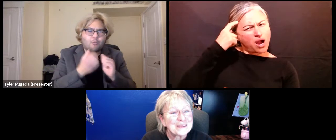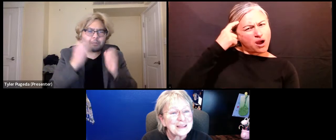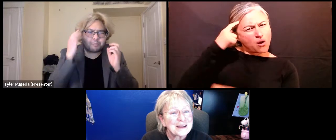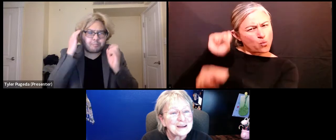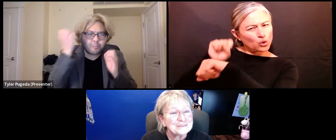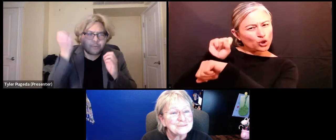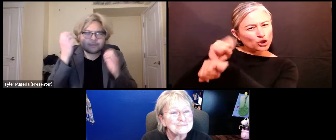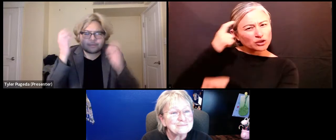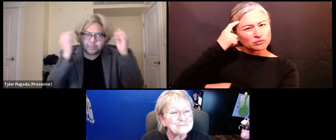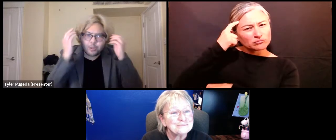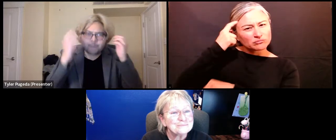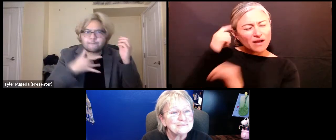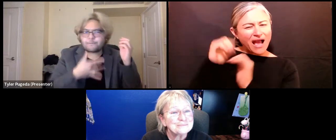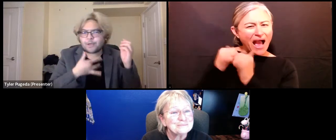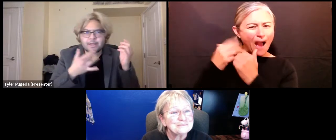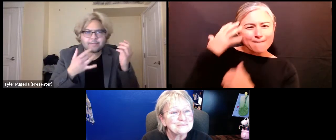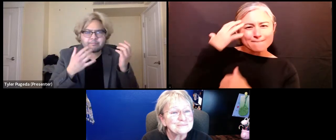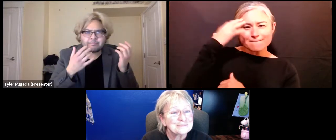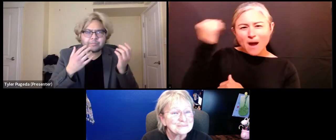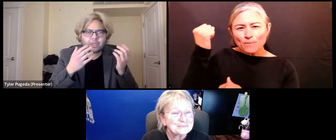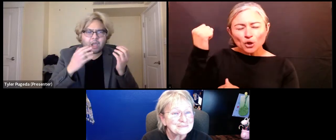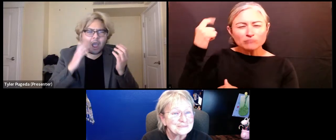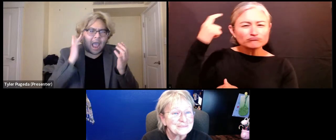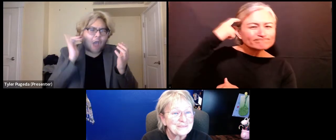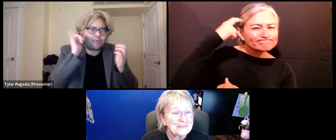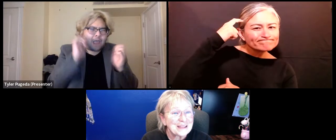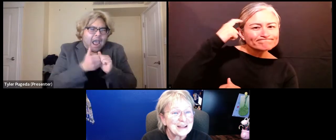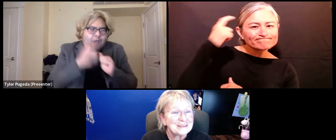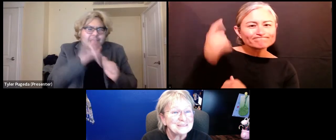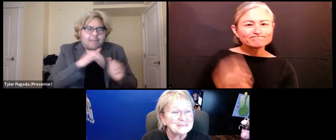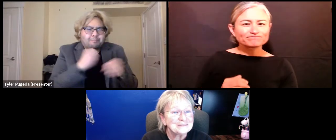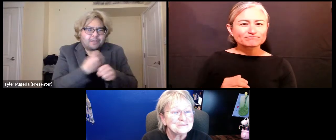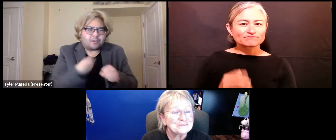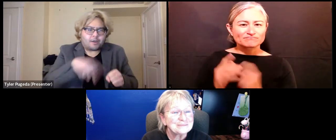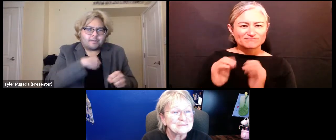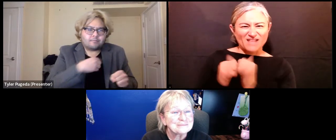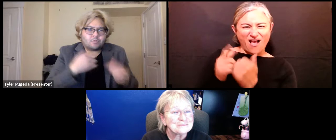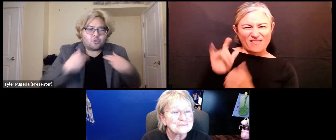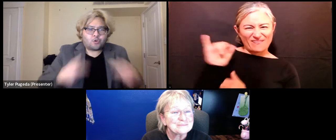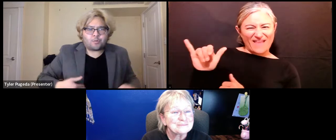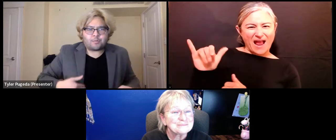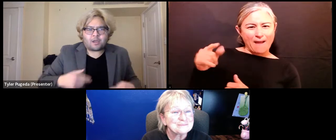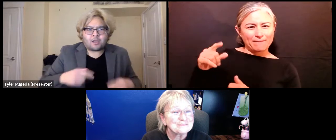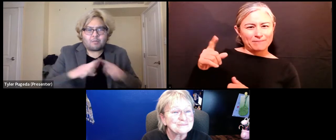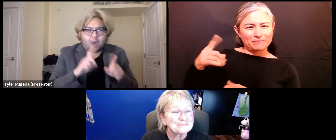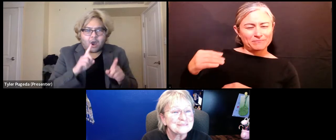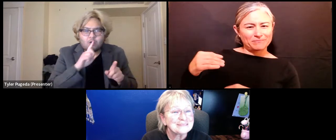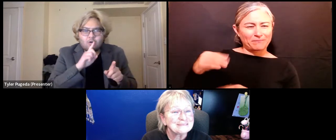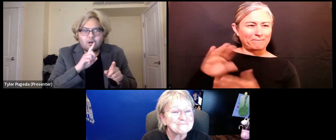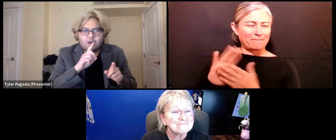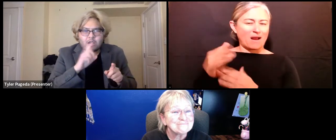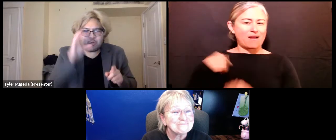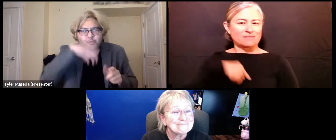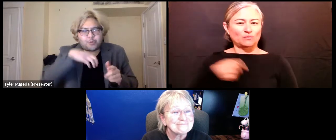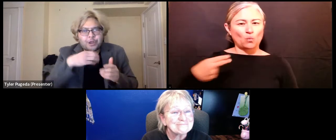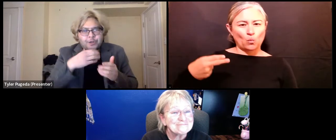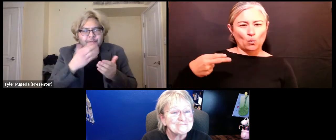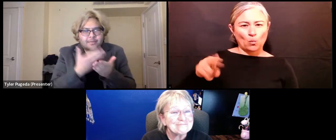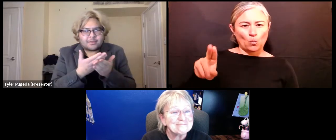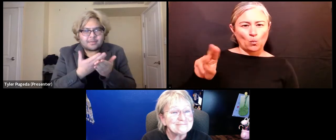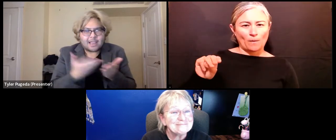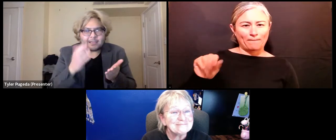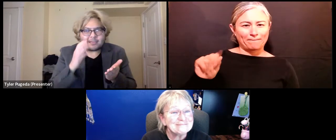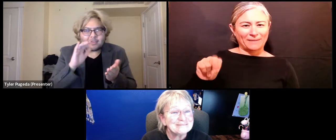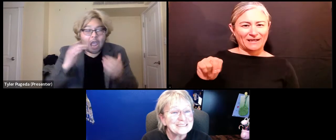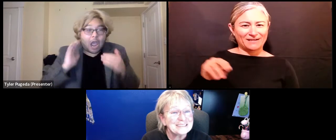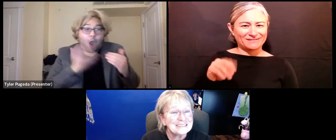more conversations about how our brain processes things,